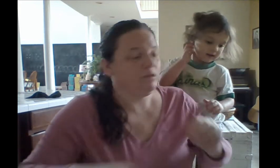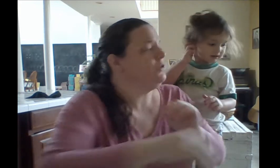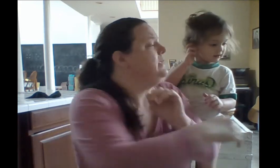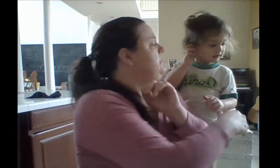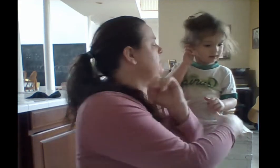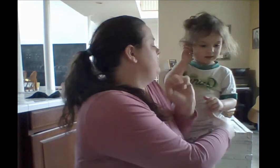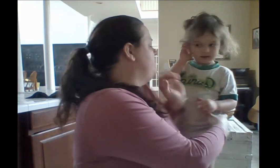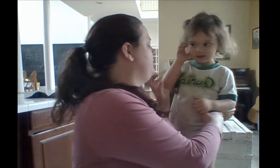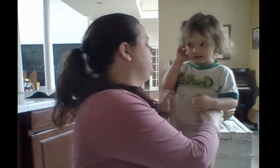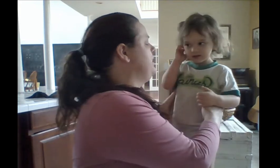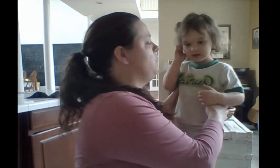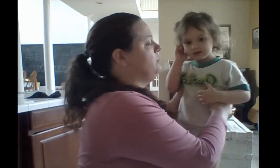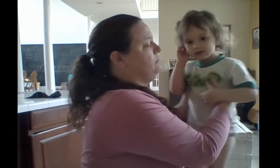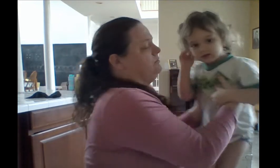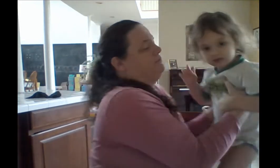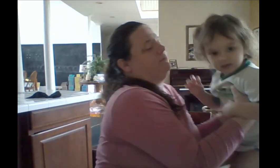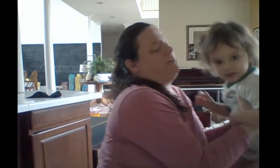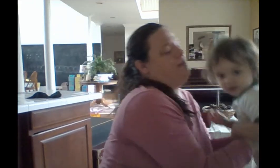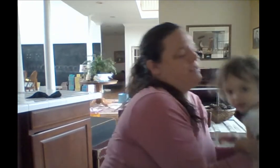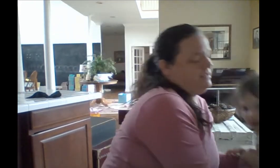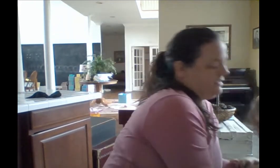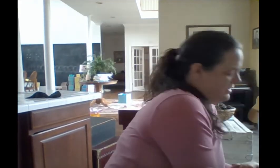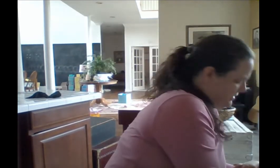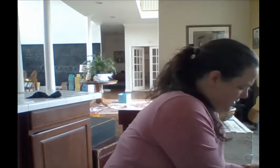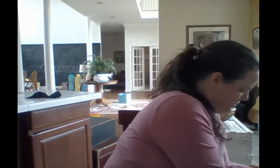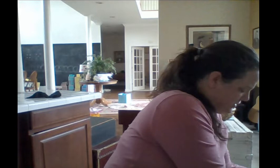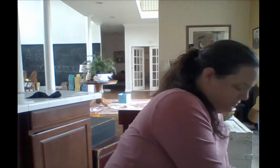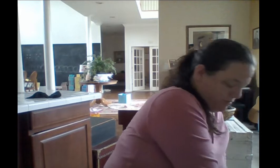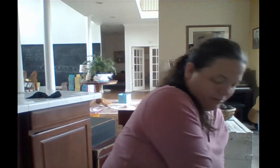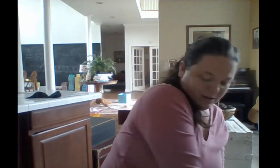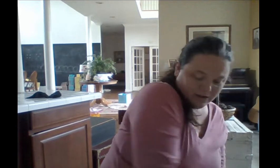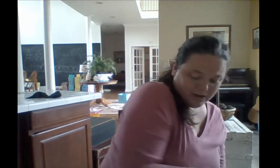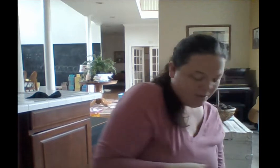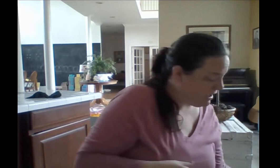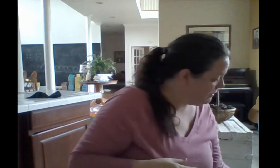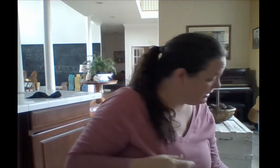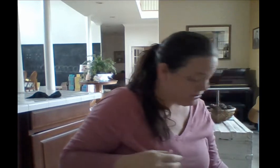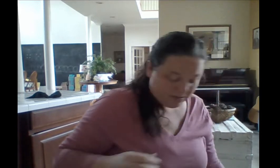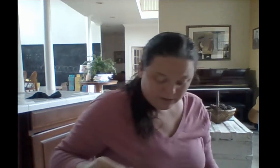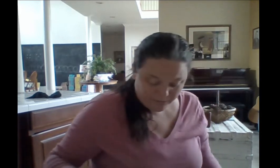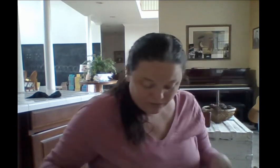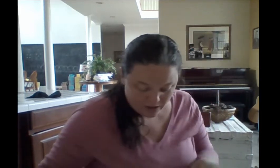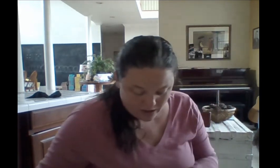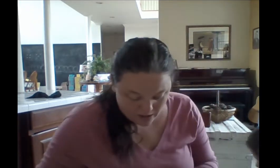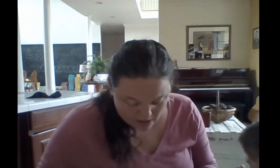You need to go on to your room and play, okay? I'll be done in just a minute.